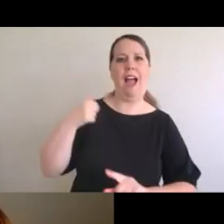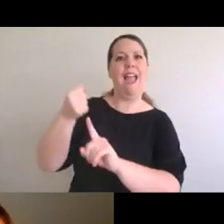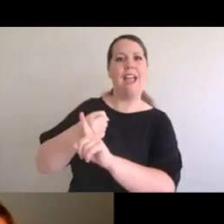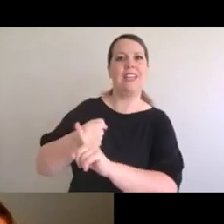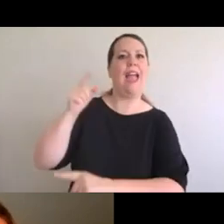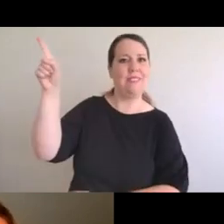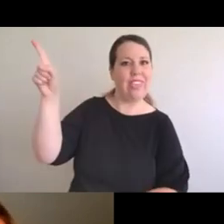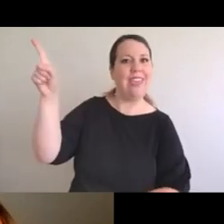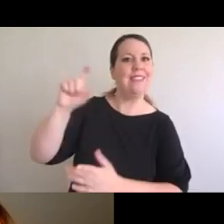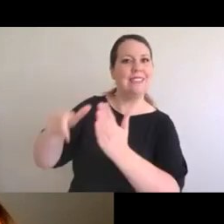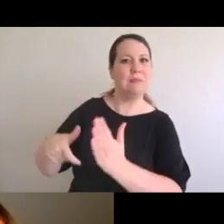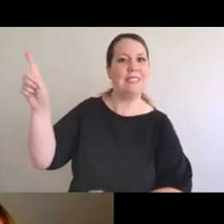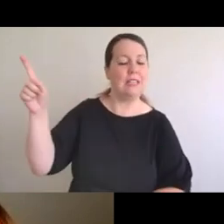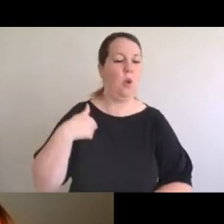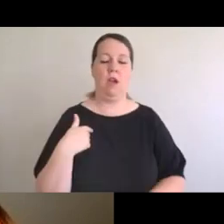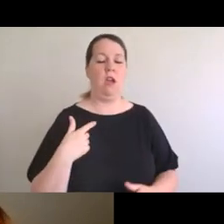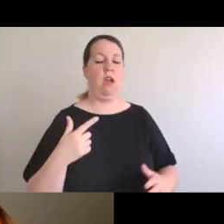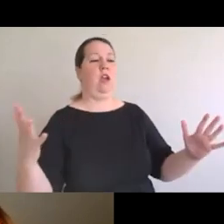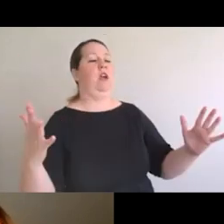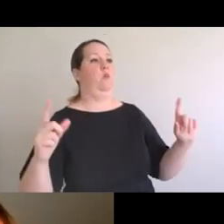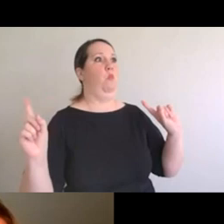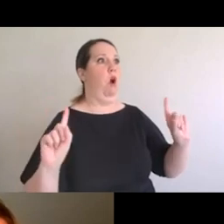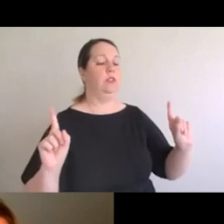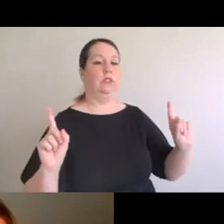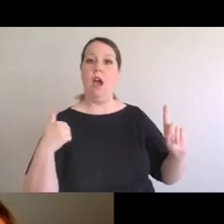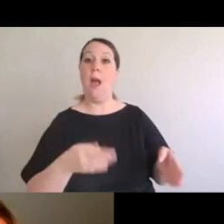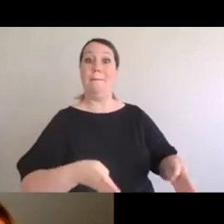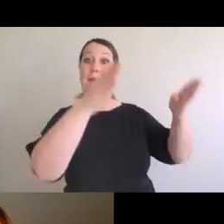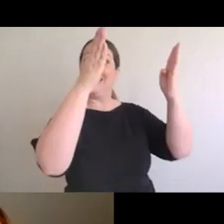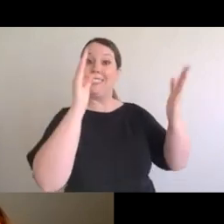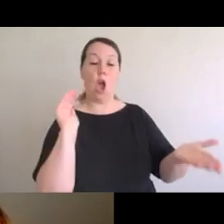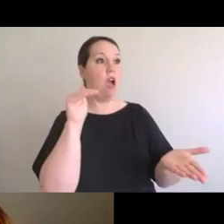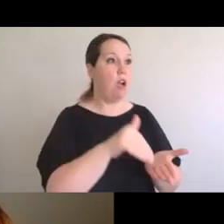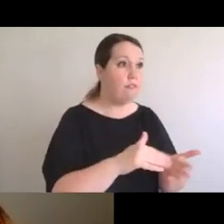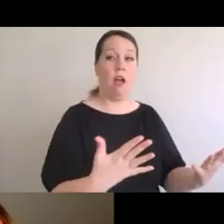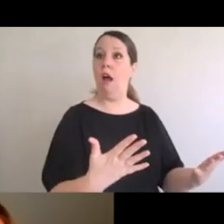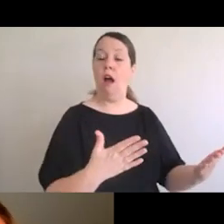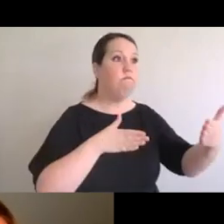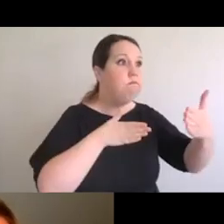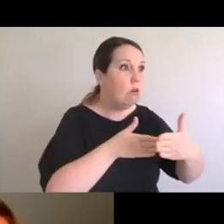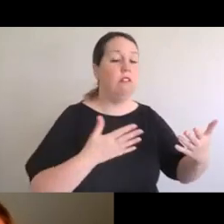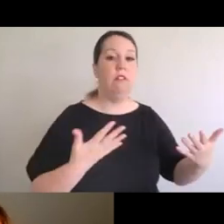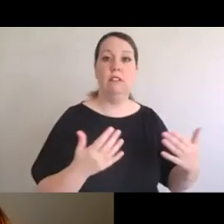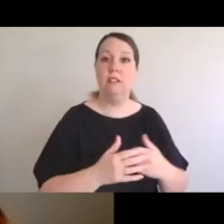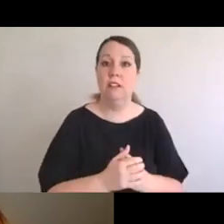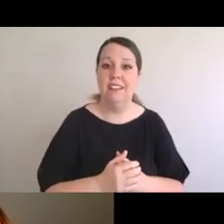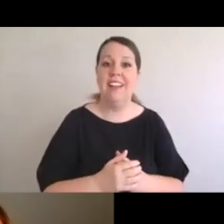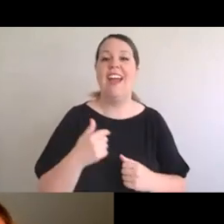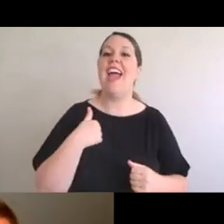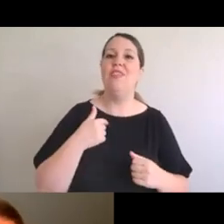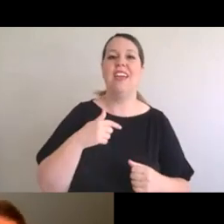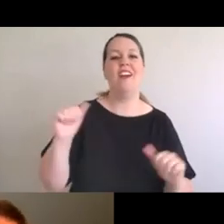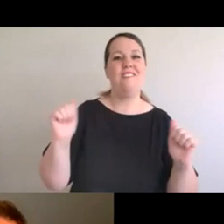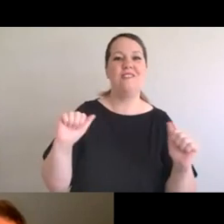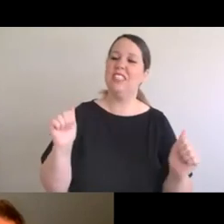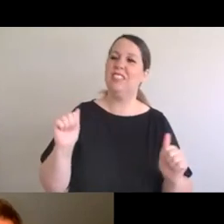went there and it was true. It wasn't accessible. And then I make a fuss. There was an article in the New Zealand Herald,